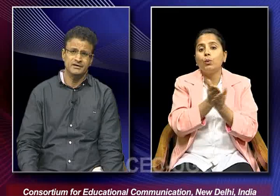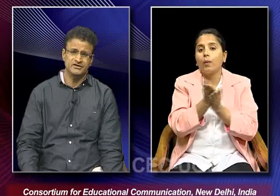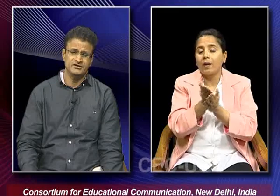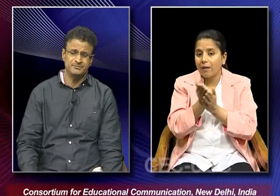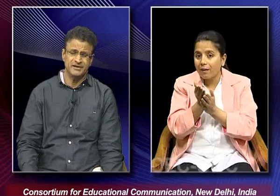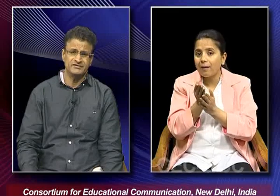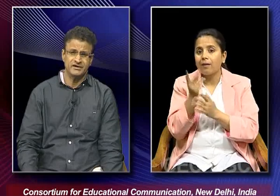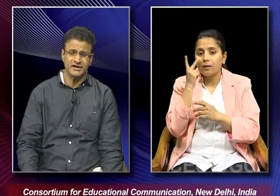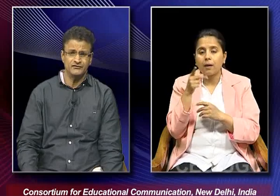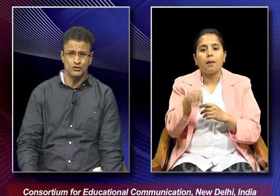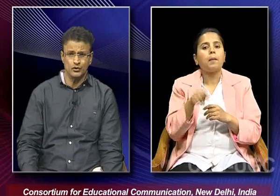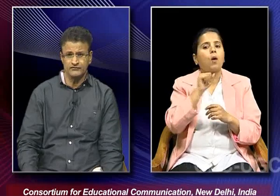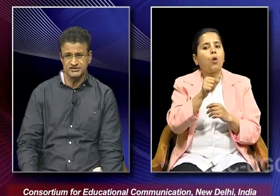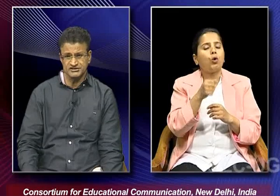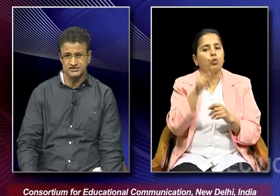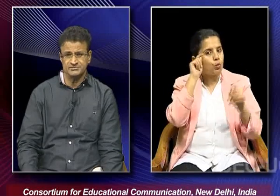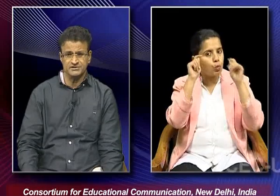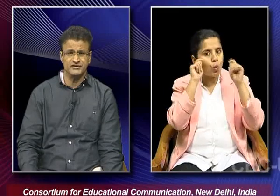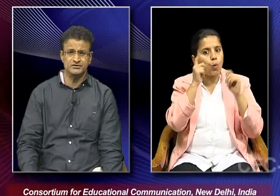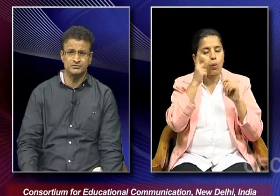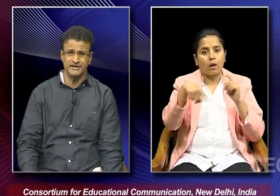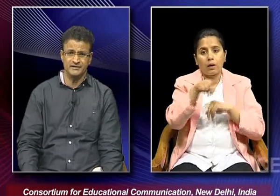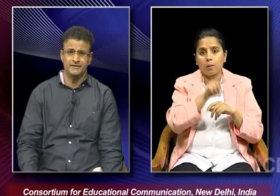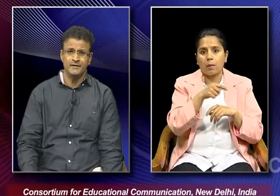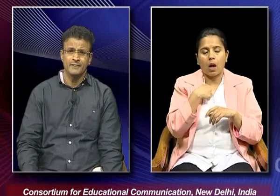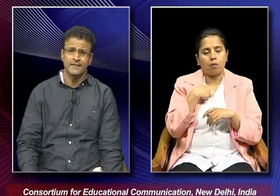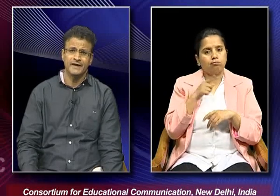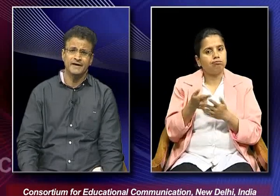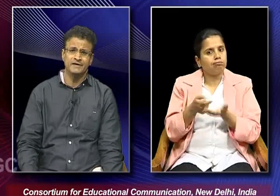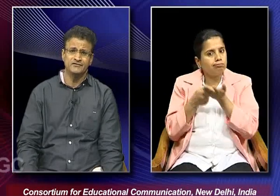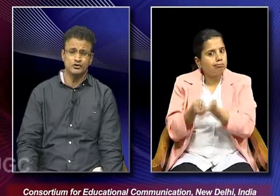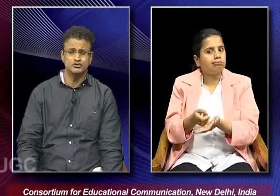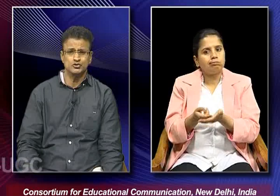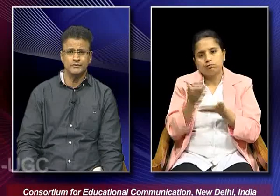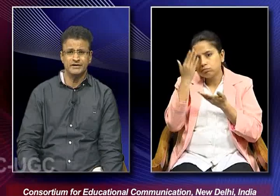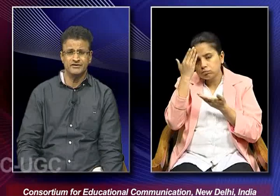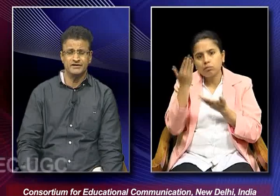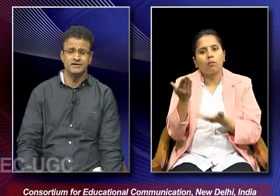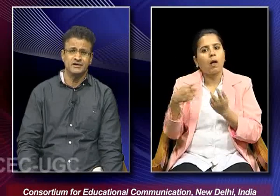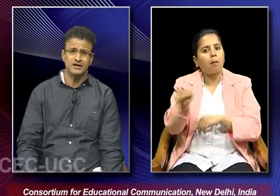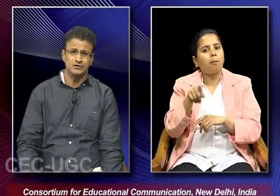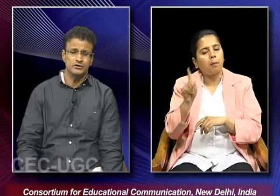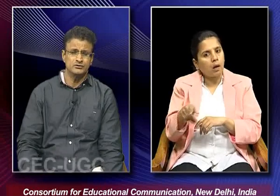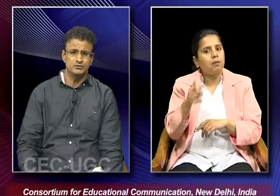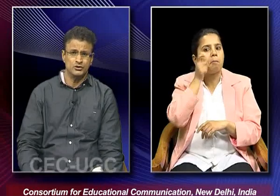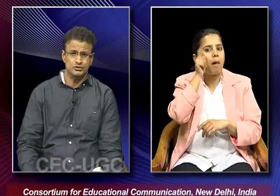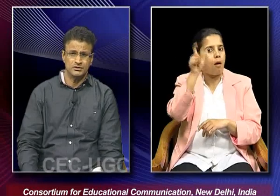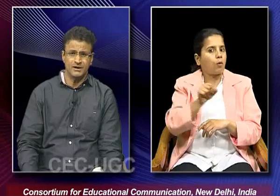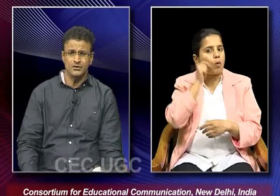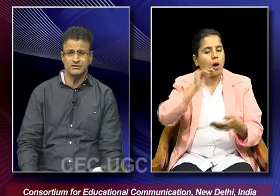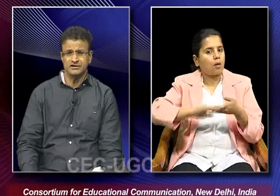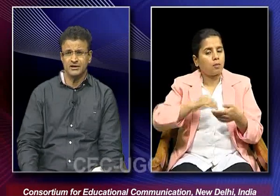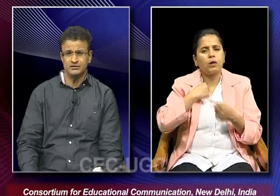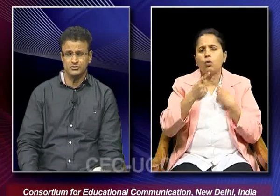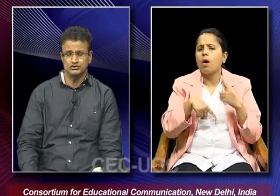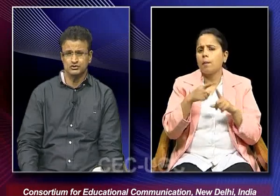a way play a kind of role which is subservient to men. And we also in a way are going to talk about